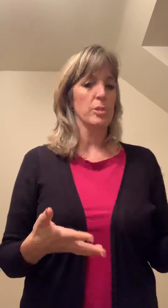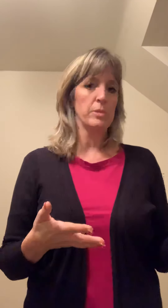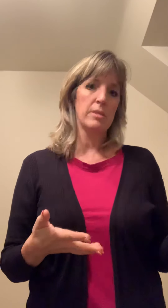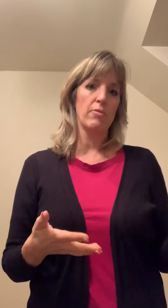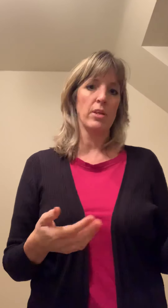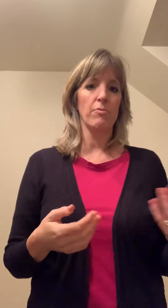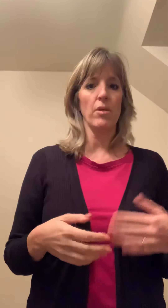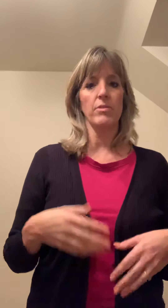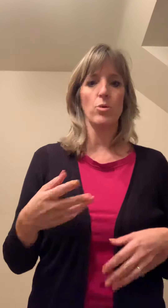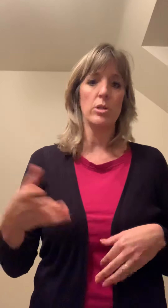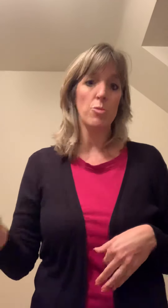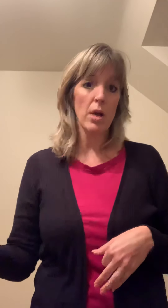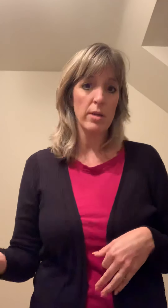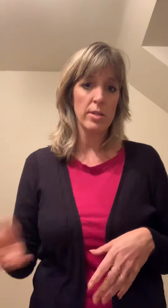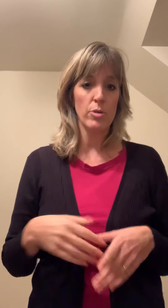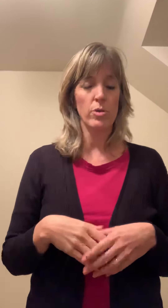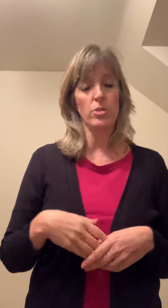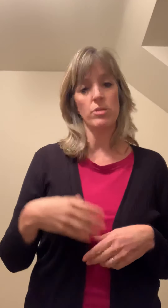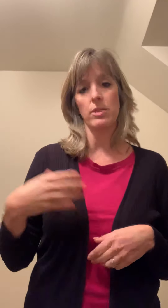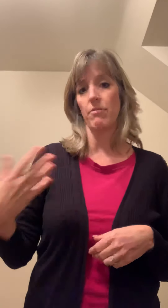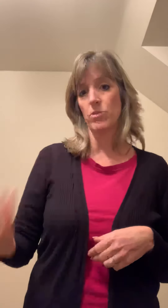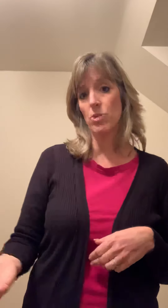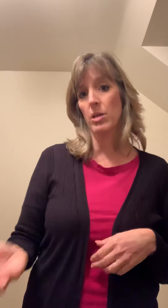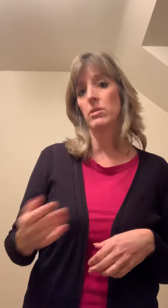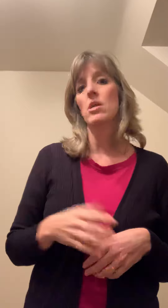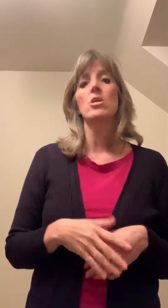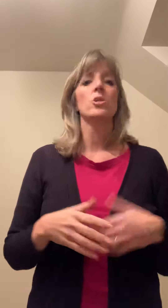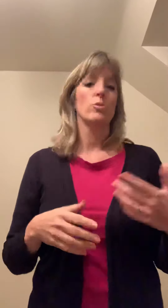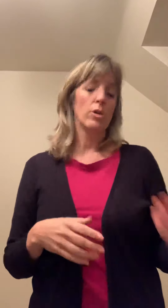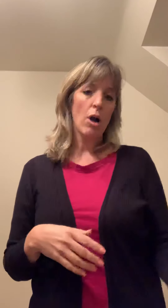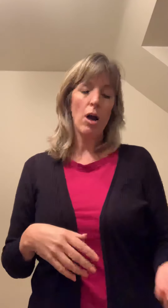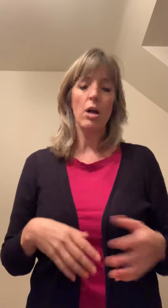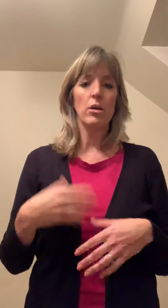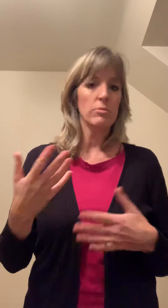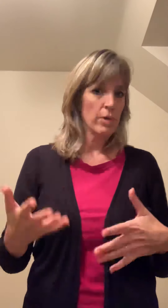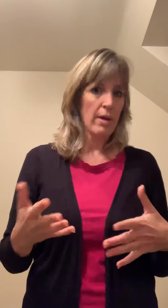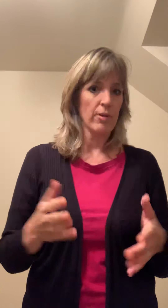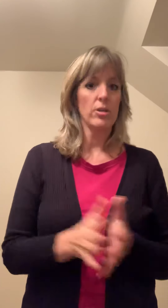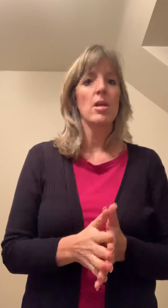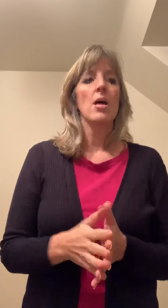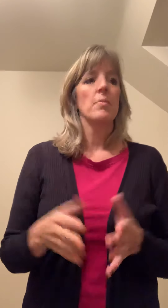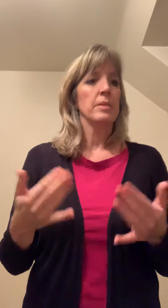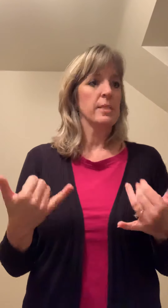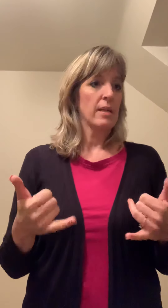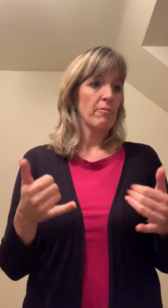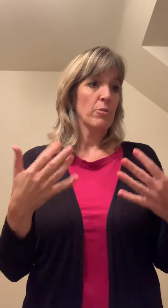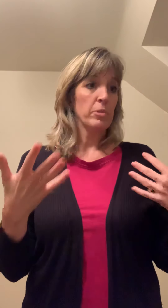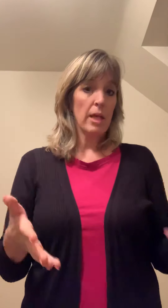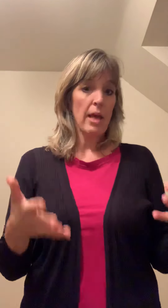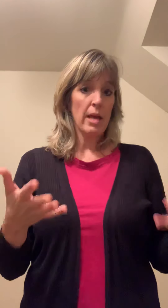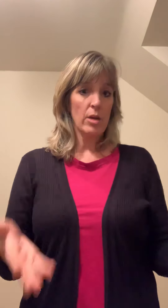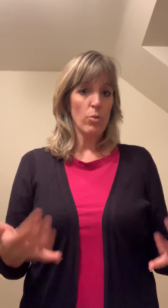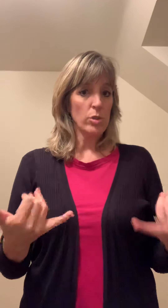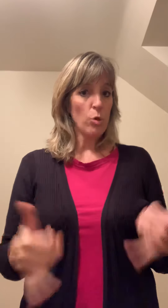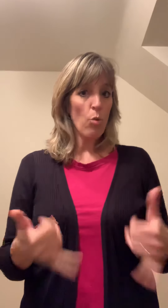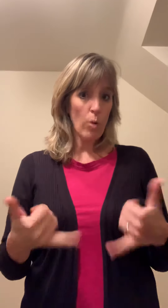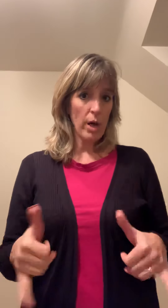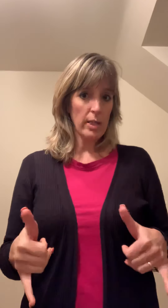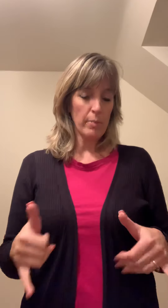specific. If you have a toy truck, then you could do the sign for truck, toy car, whatever. But the sign for play or toy, like play with